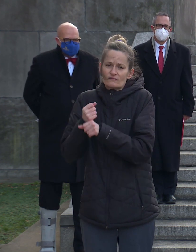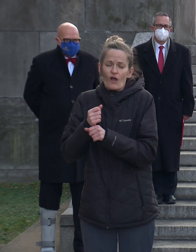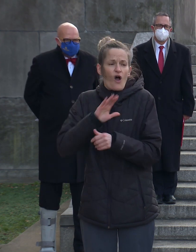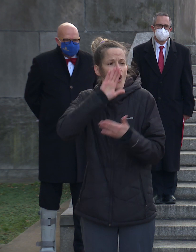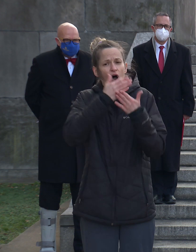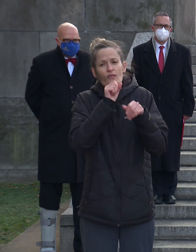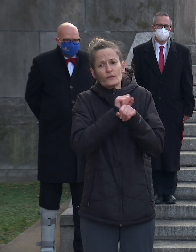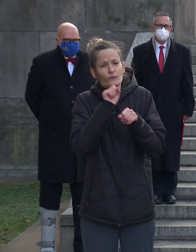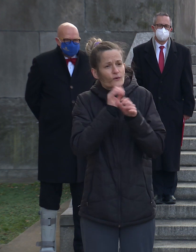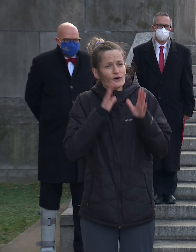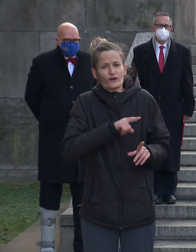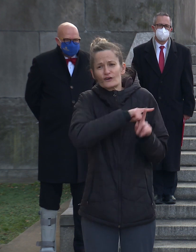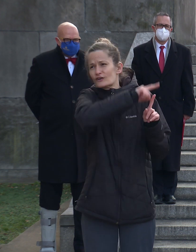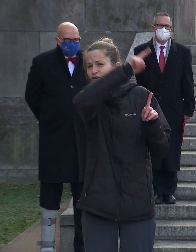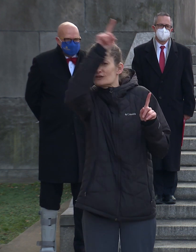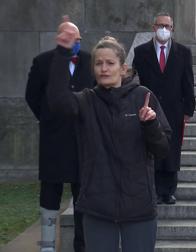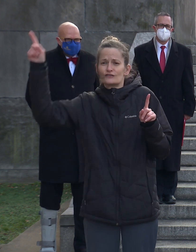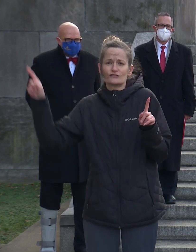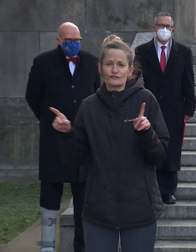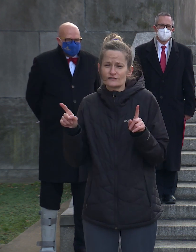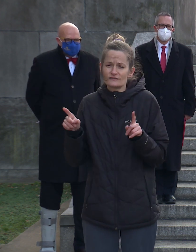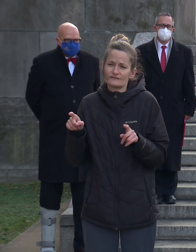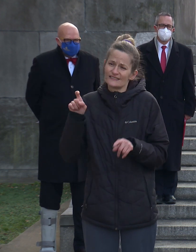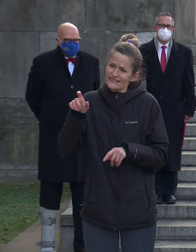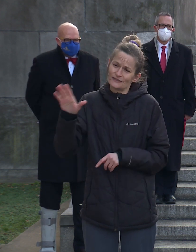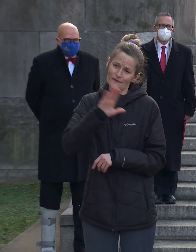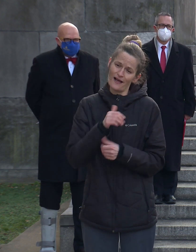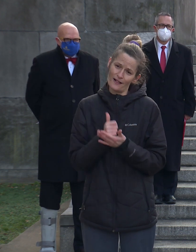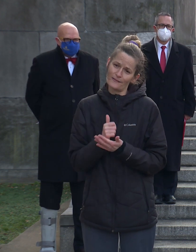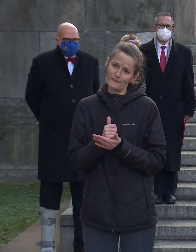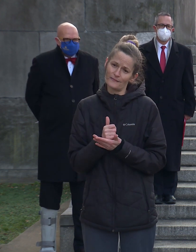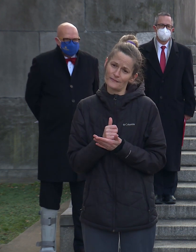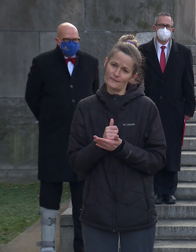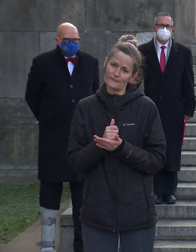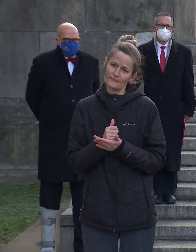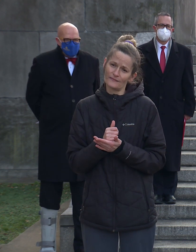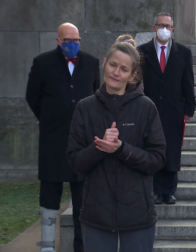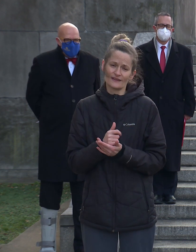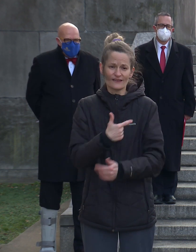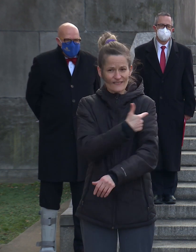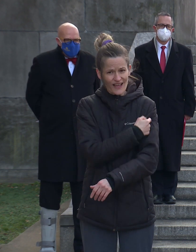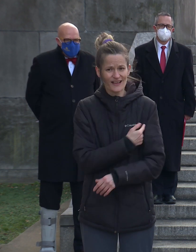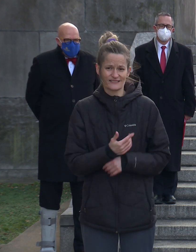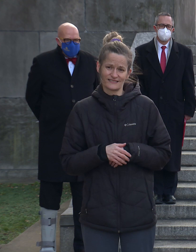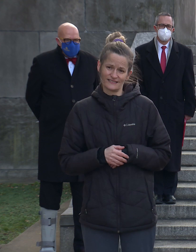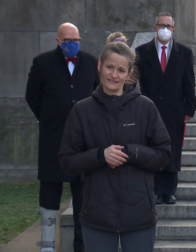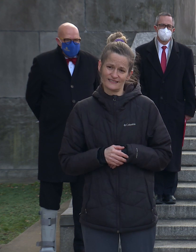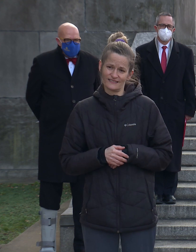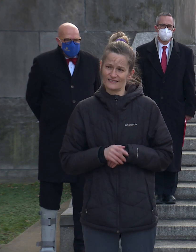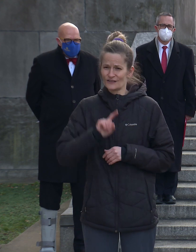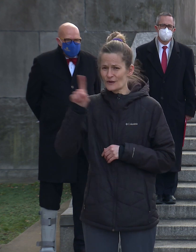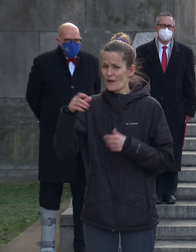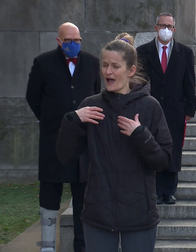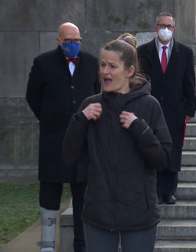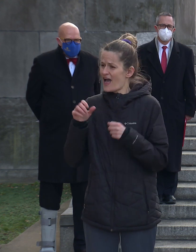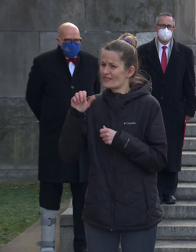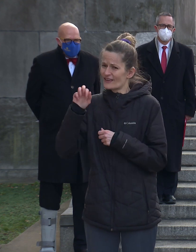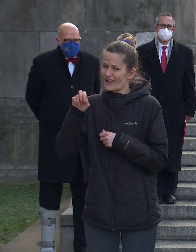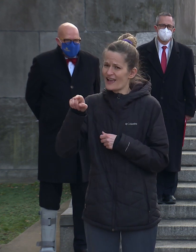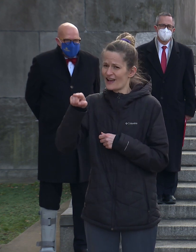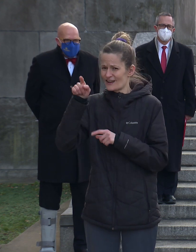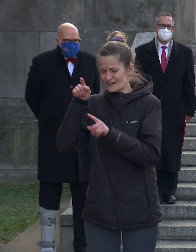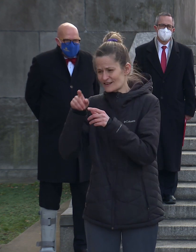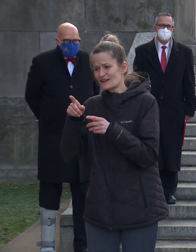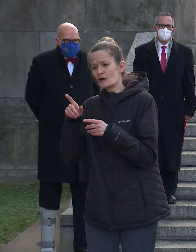vaccinated, to ensure that our hospitals can continue to provide the care for our COVID patients and those facing other serious